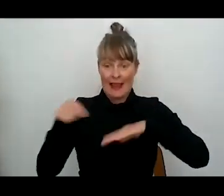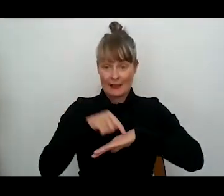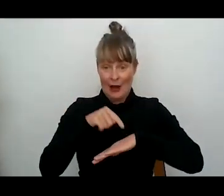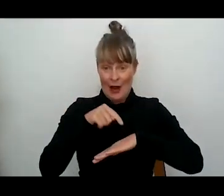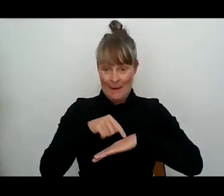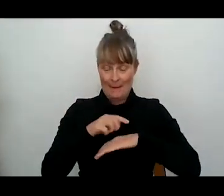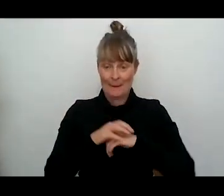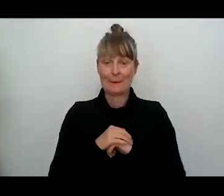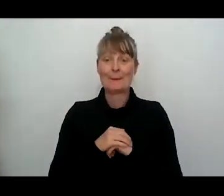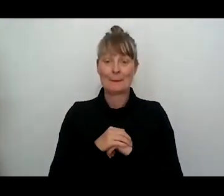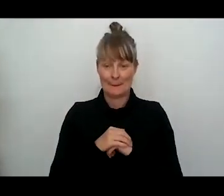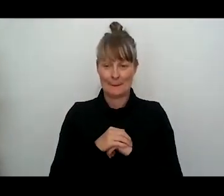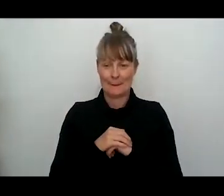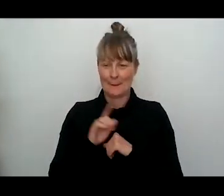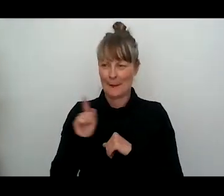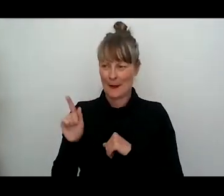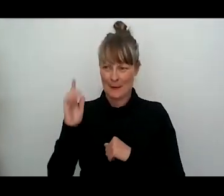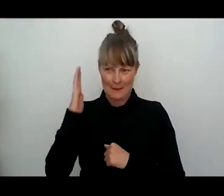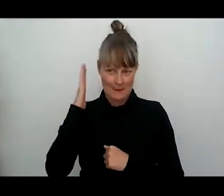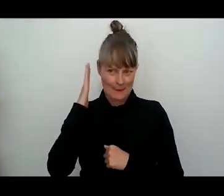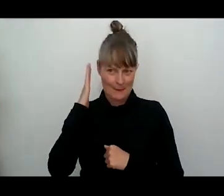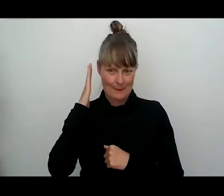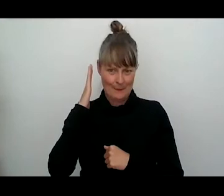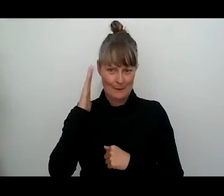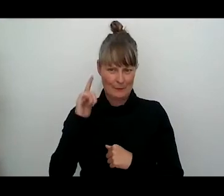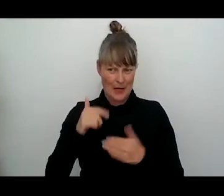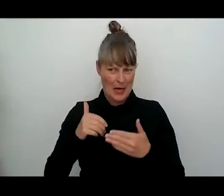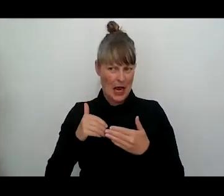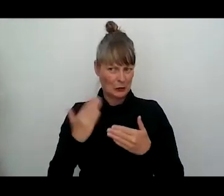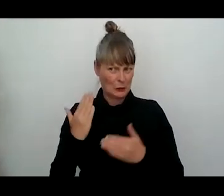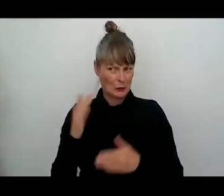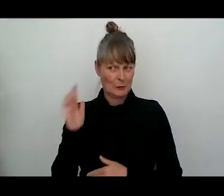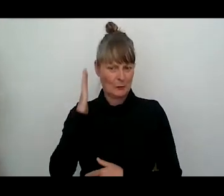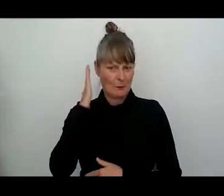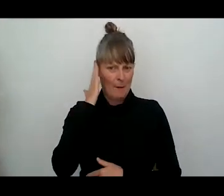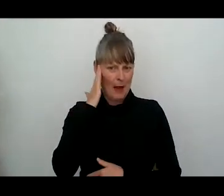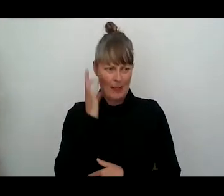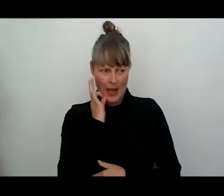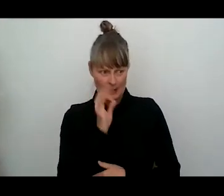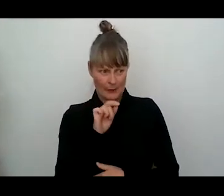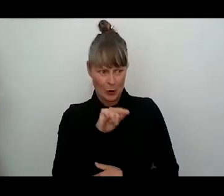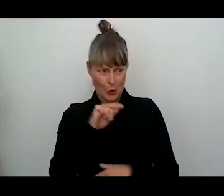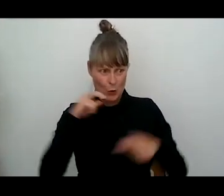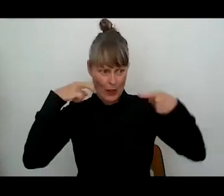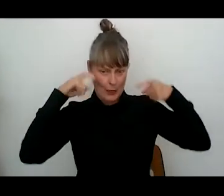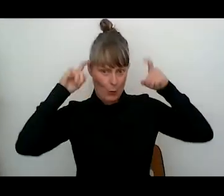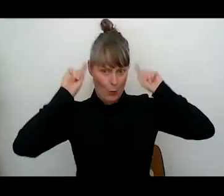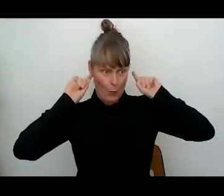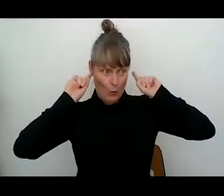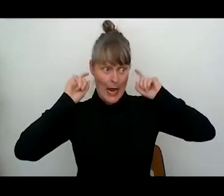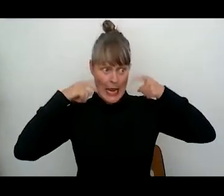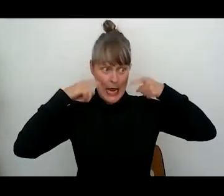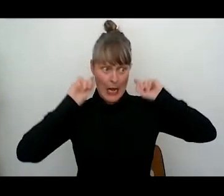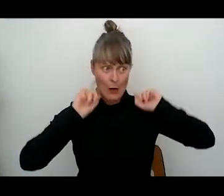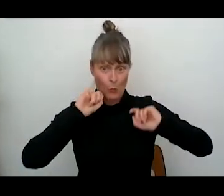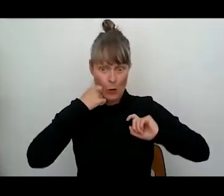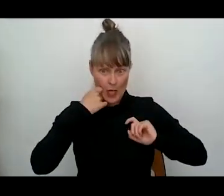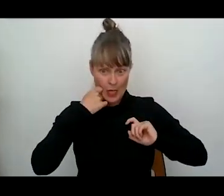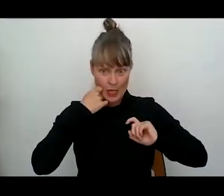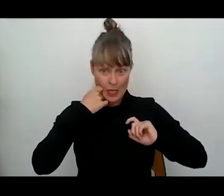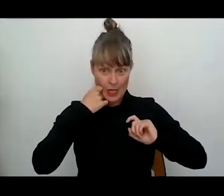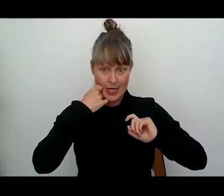know, actually, you know, sent it, asked me whether I would wear one. You know, it's a beige hearing aid, which is not skin